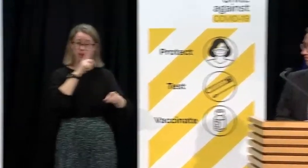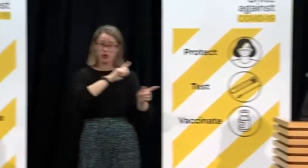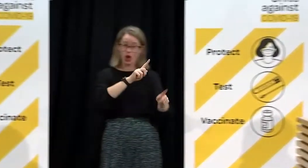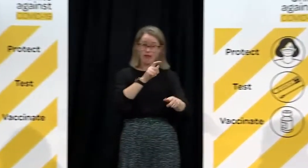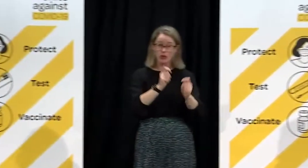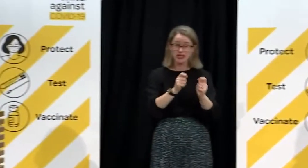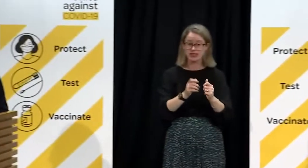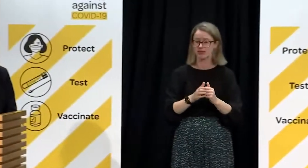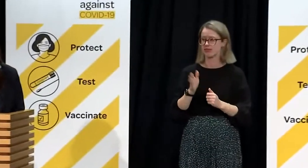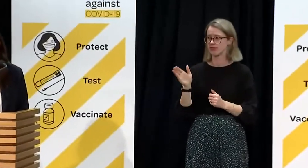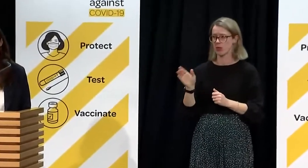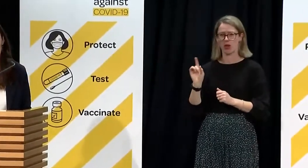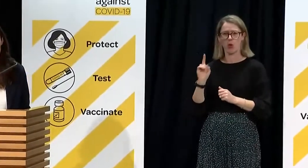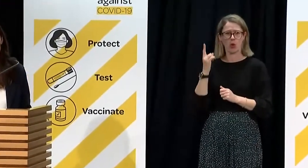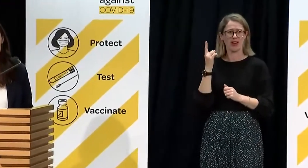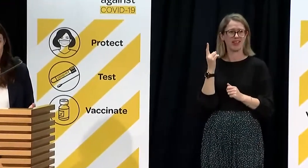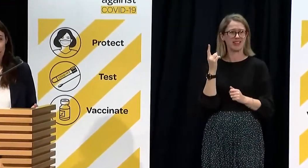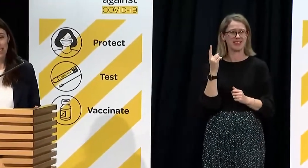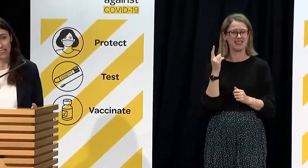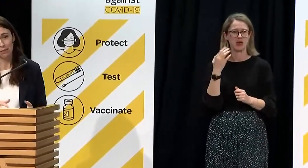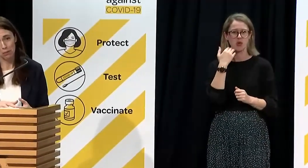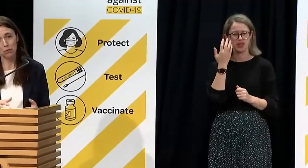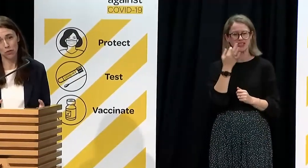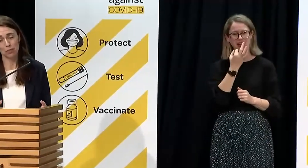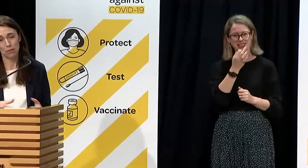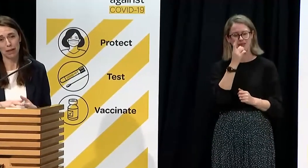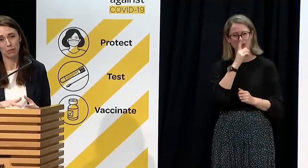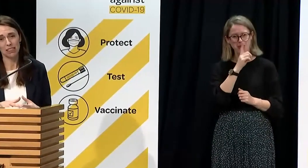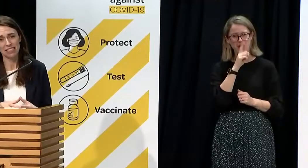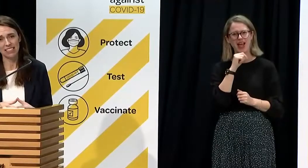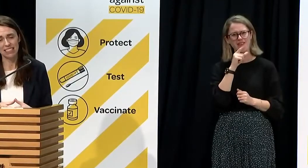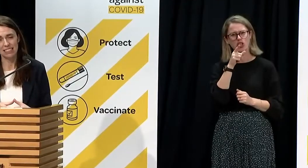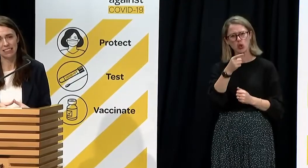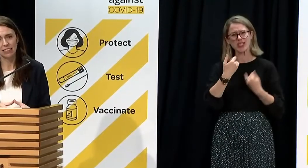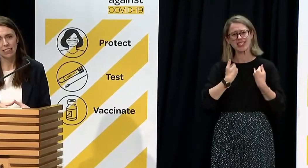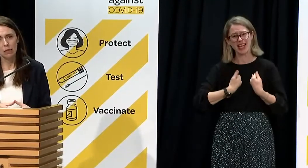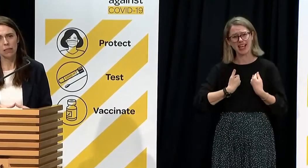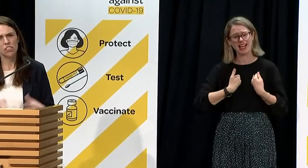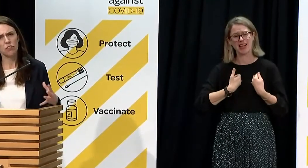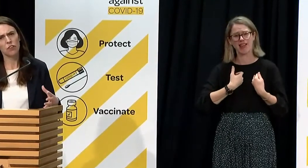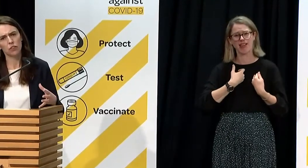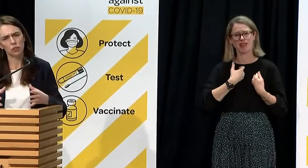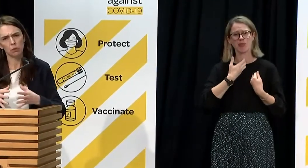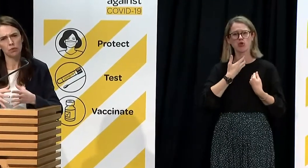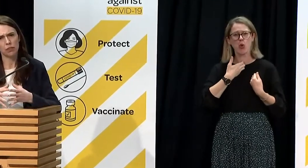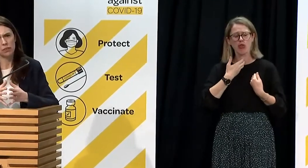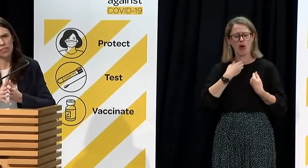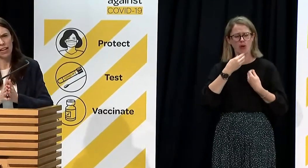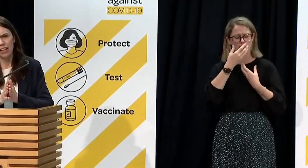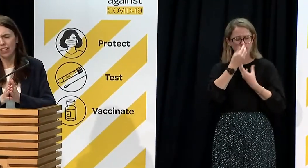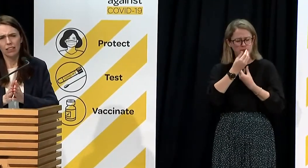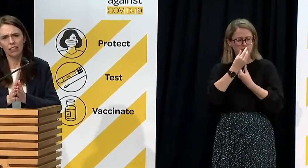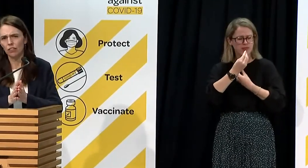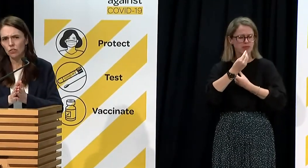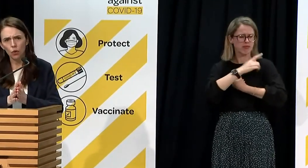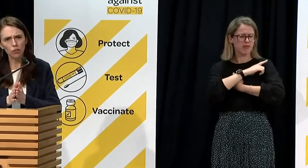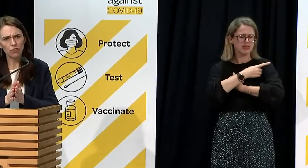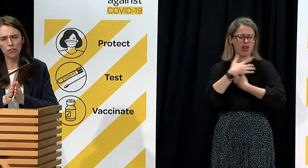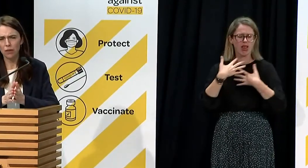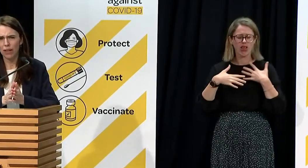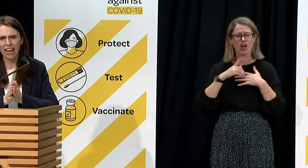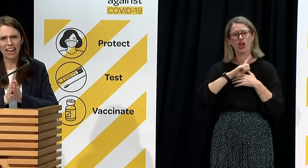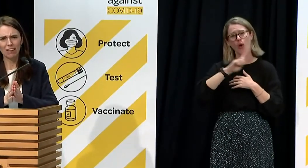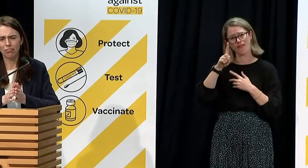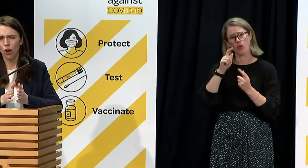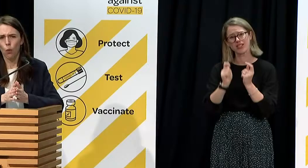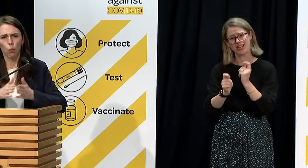For Auckland, generally, we will keep asking people, if you're symptomatic, please get tested. But as you've heard Dr. Bloomfield say, there is not a